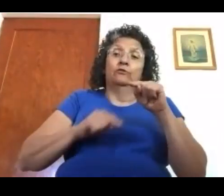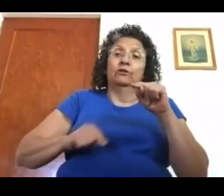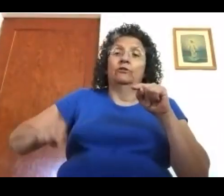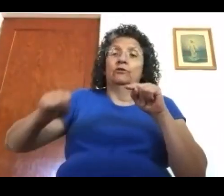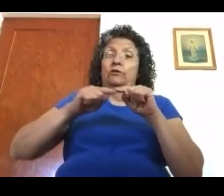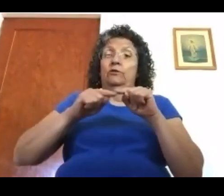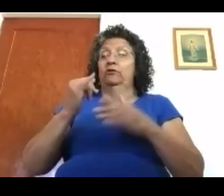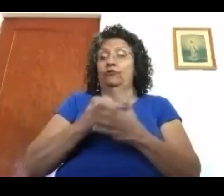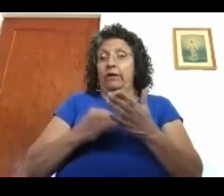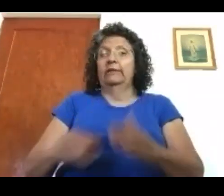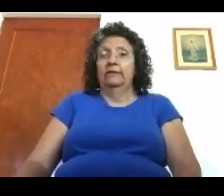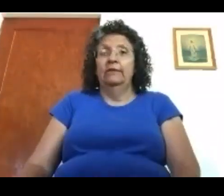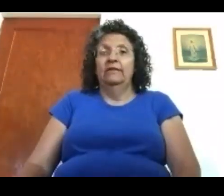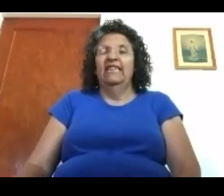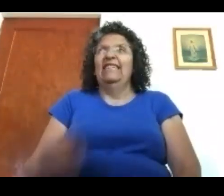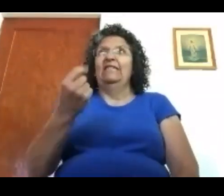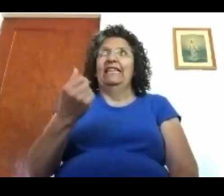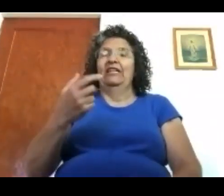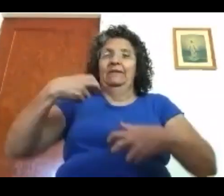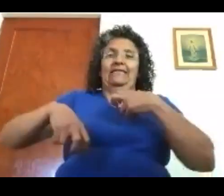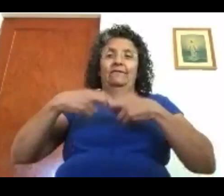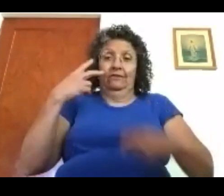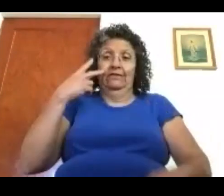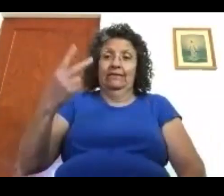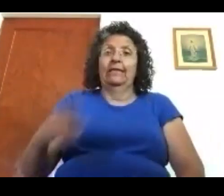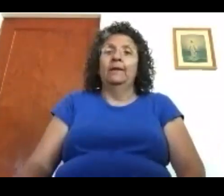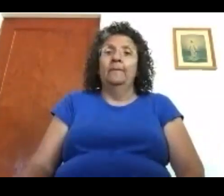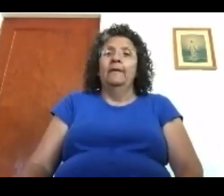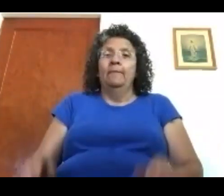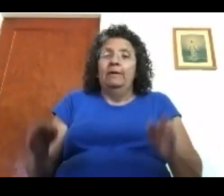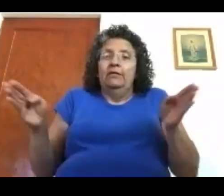That one's a little harder to see. I'm going to put my seeds back together.